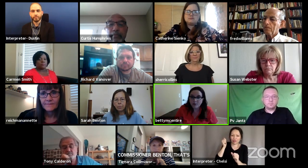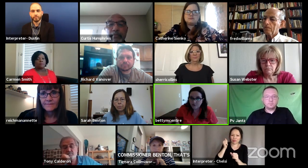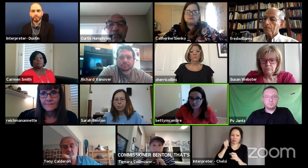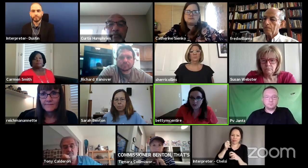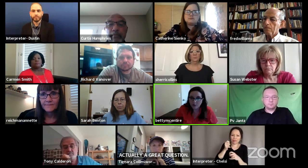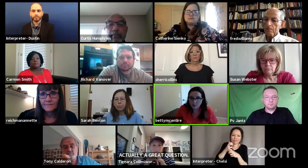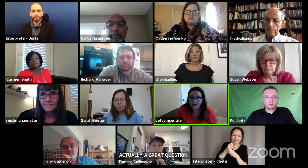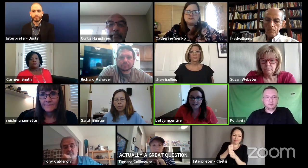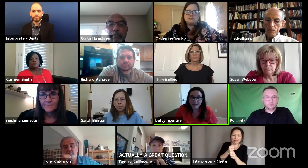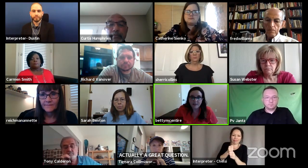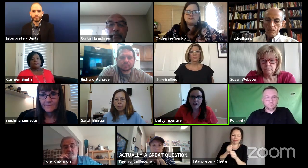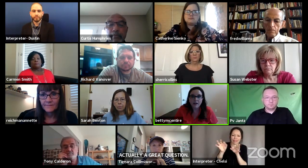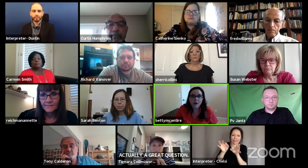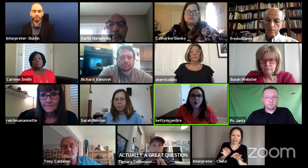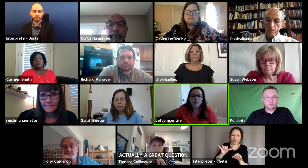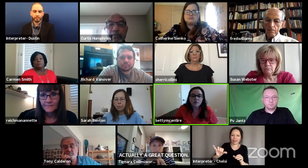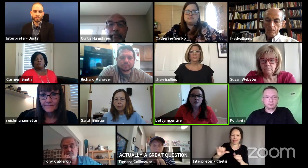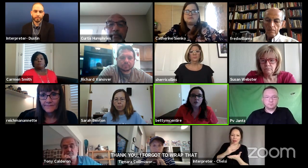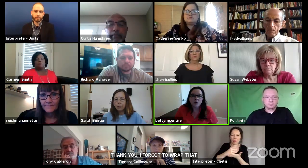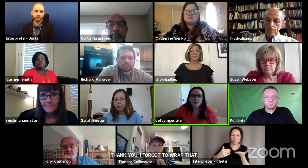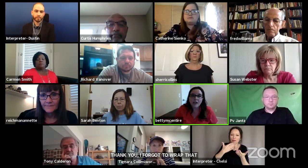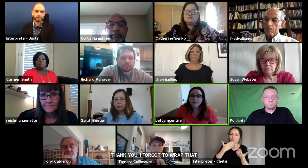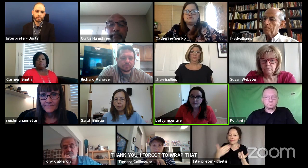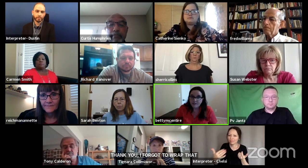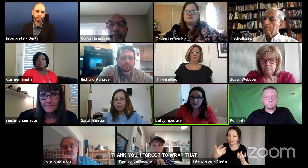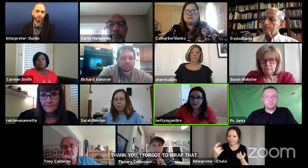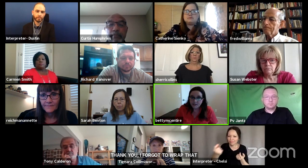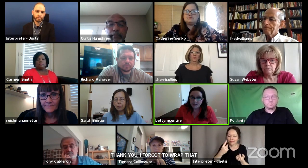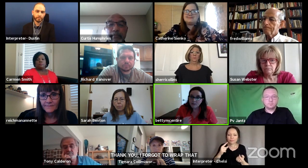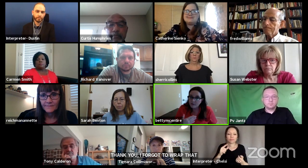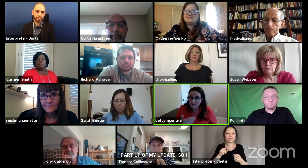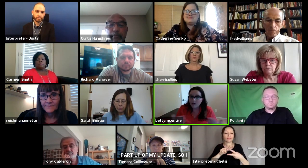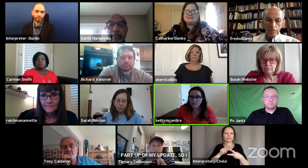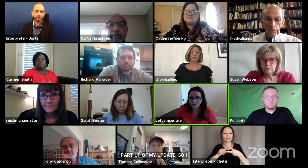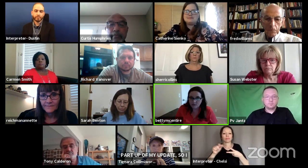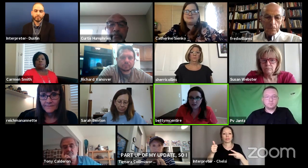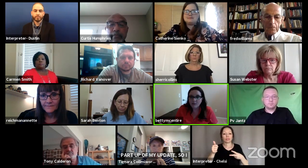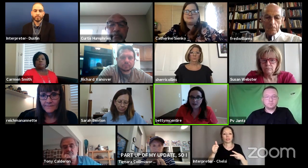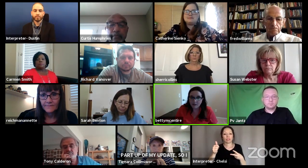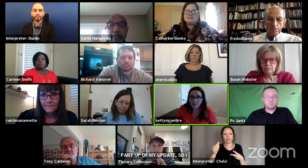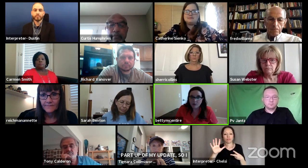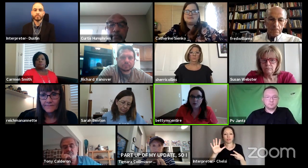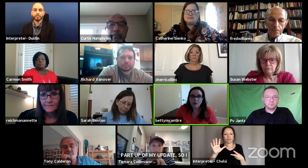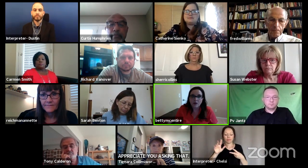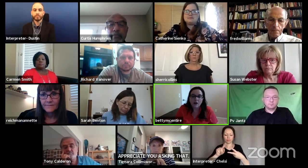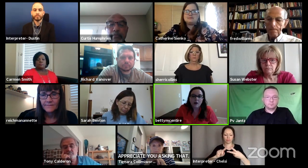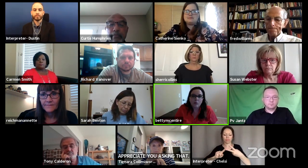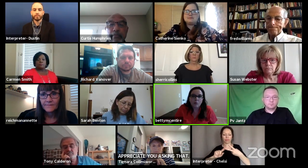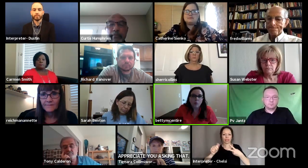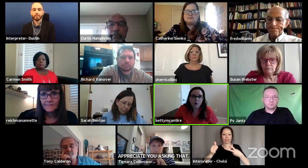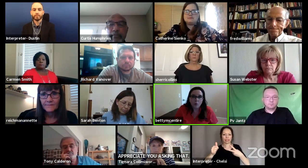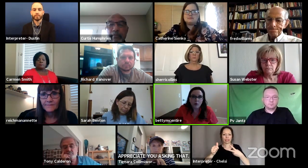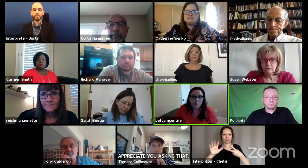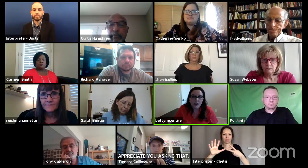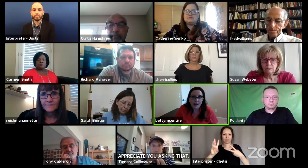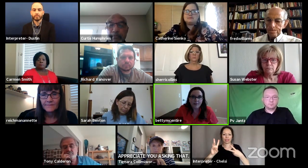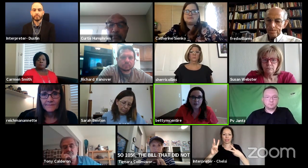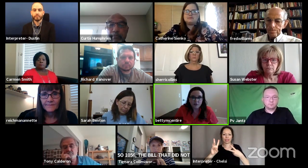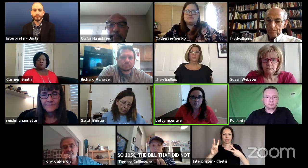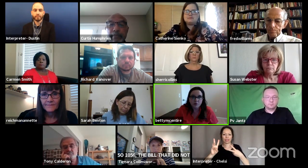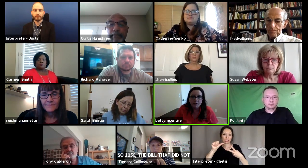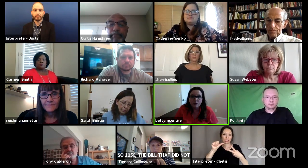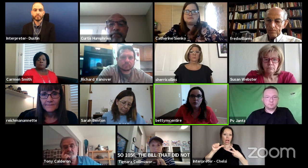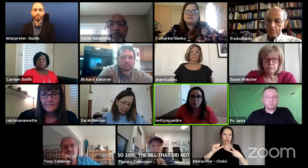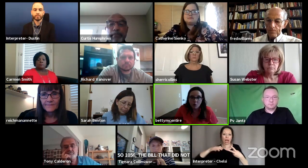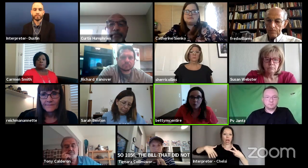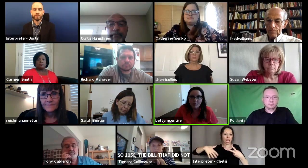so I appreciate you asking that. So 1056, the bill that did not make it through, what we will have to